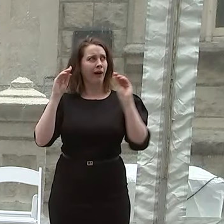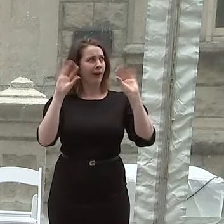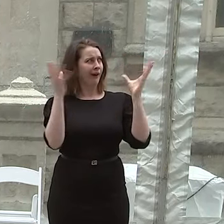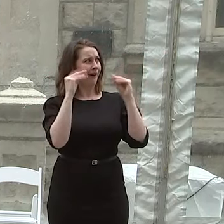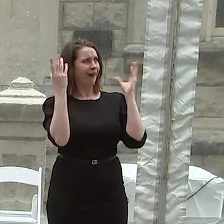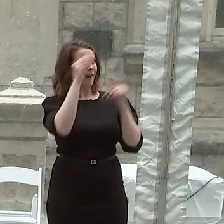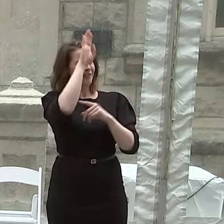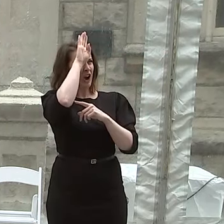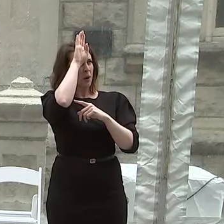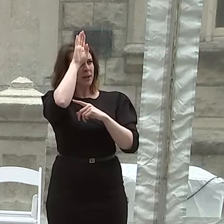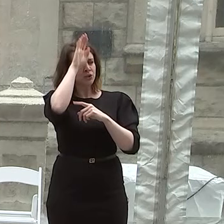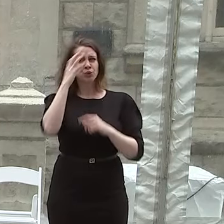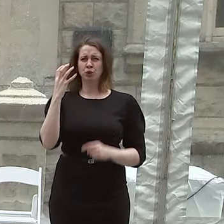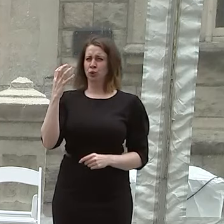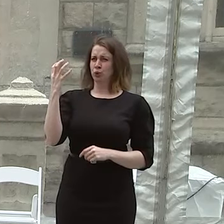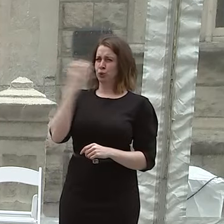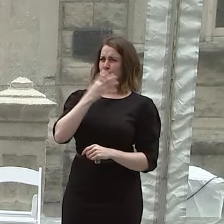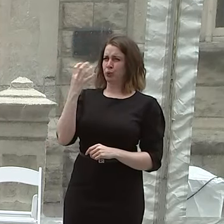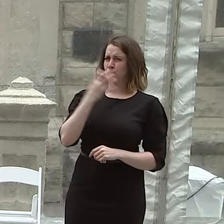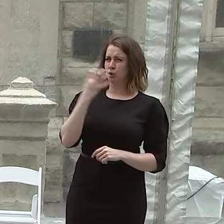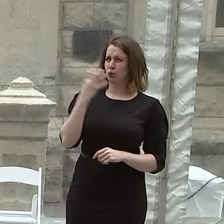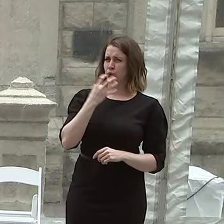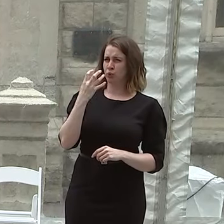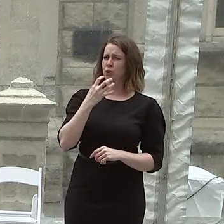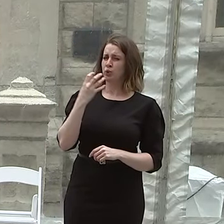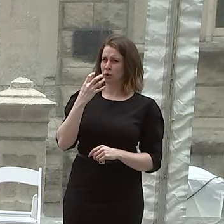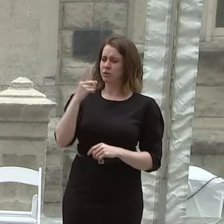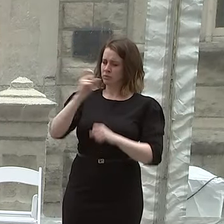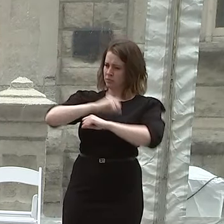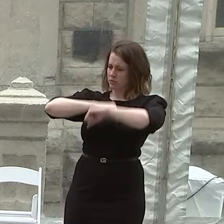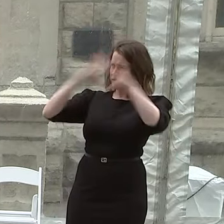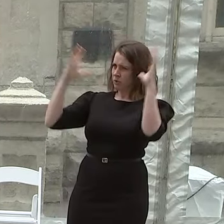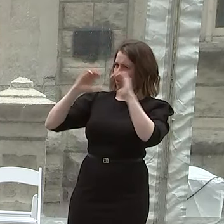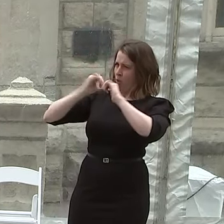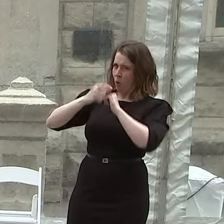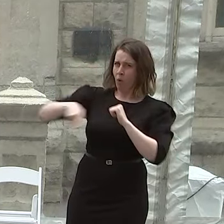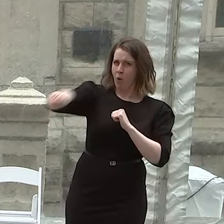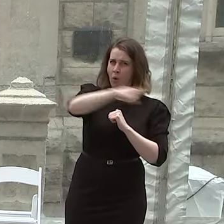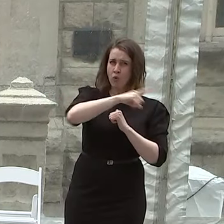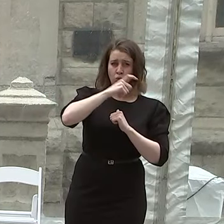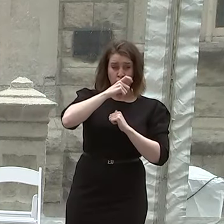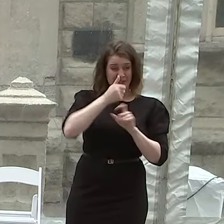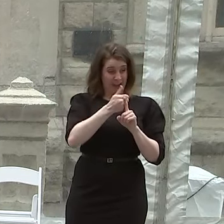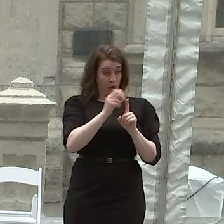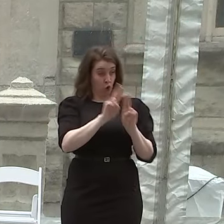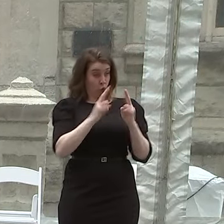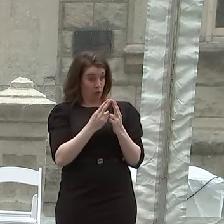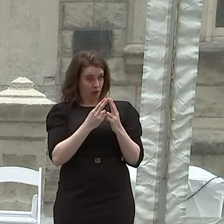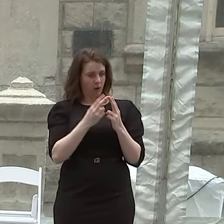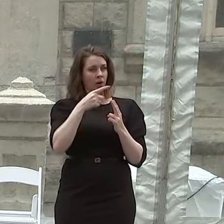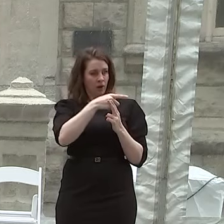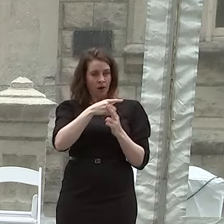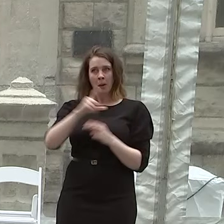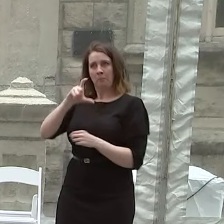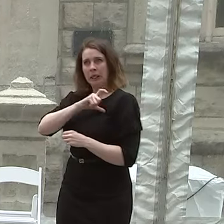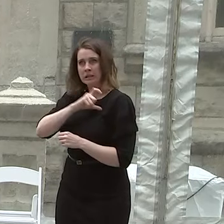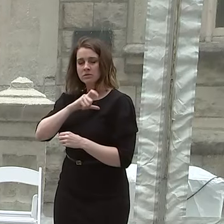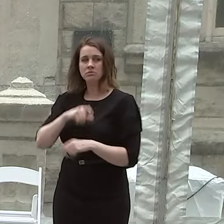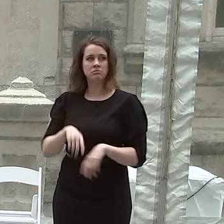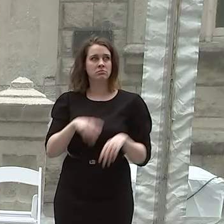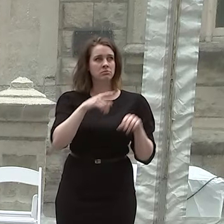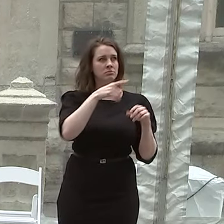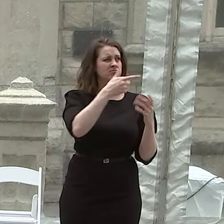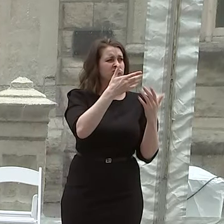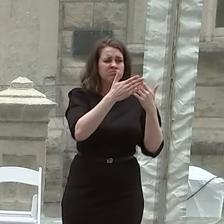sit on that for a second and think about all the members, union members that work for the Chicago Police Department, everyone from